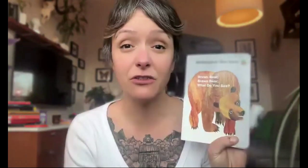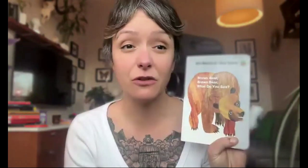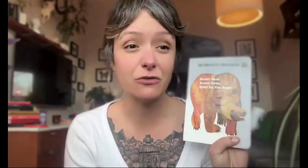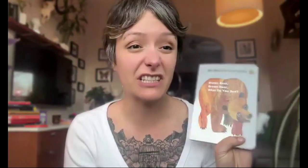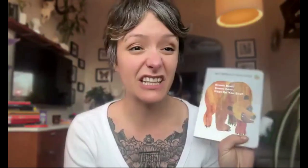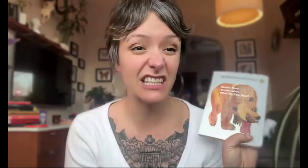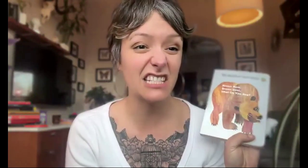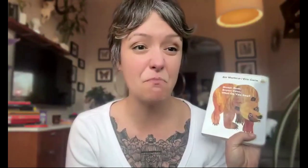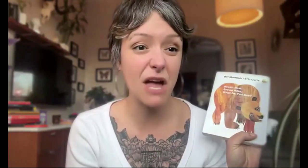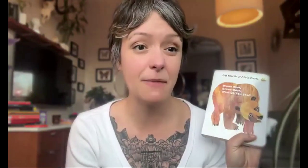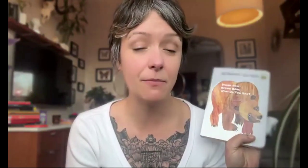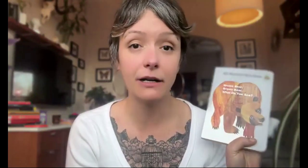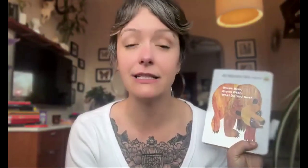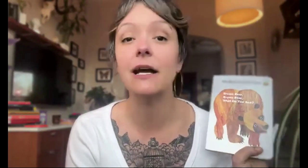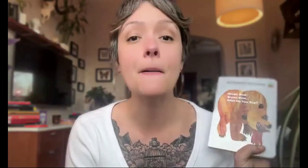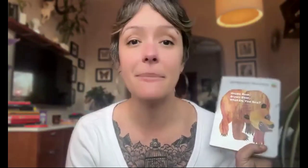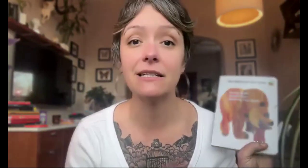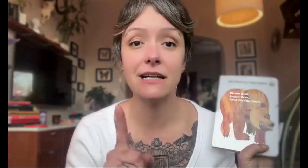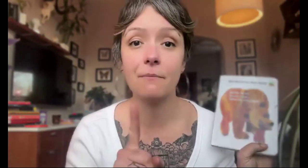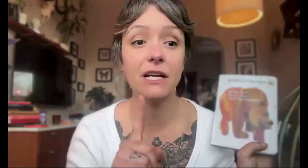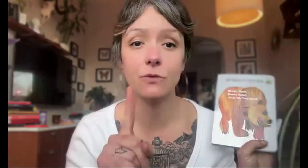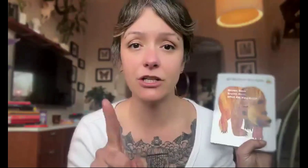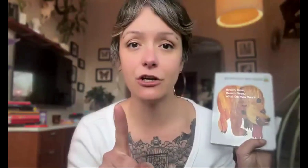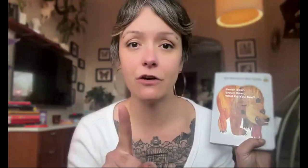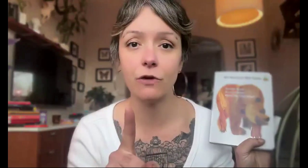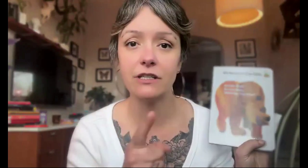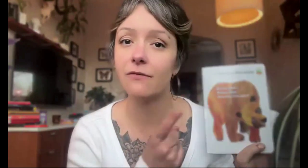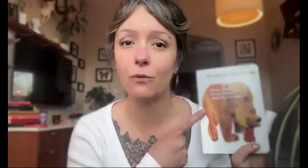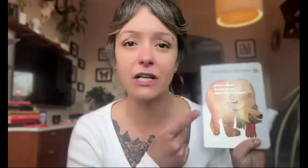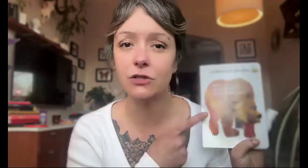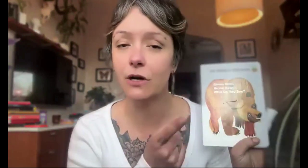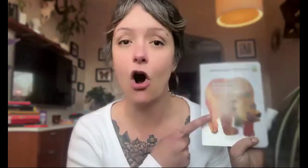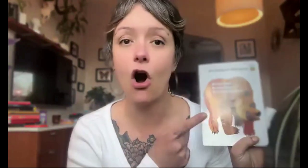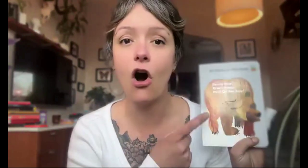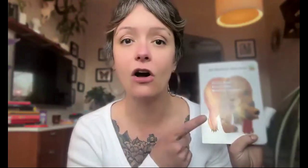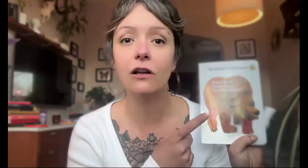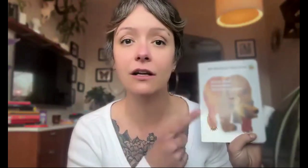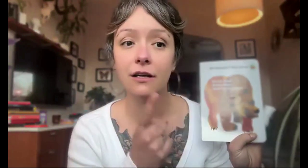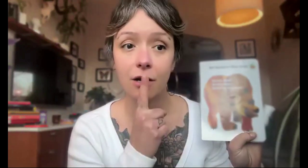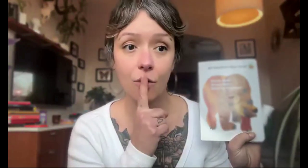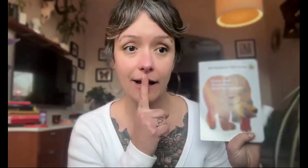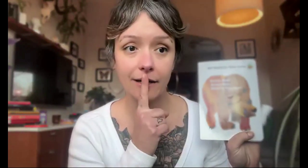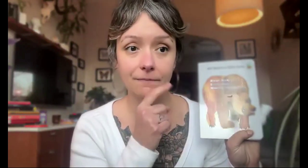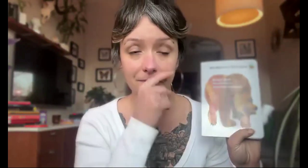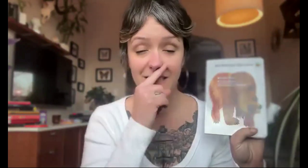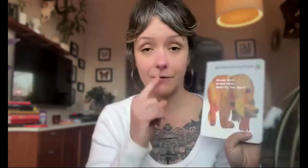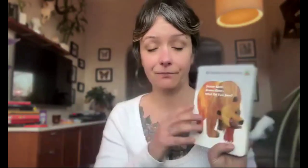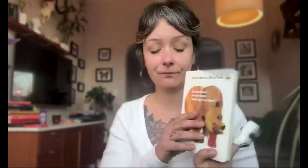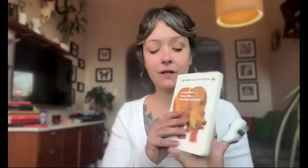middle schoolers was like, that's a baby book. And it's like, but it's not, because we're going to turn our voice off and we're going to do it all quiet. So